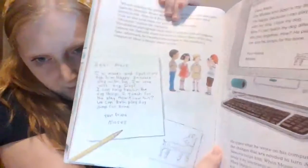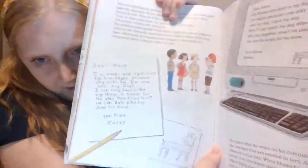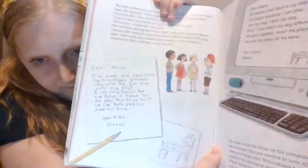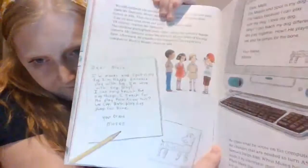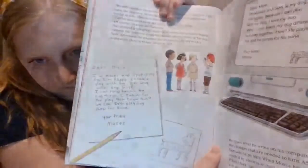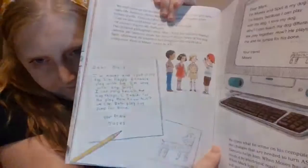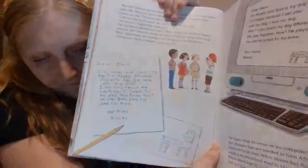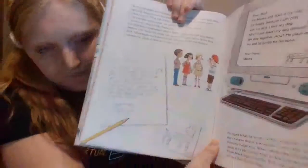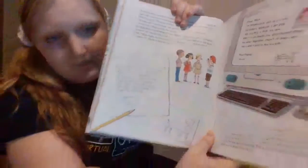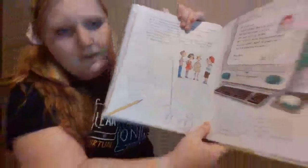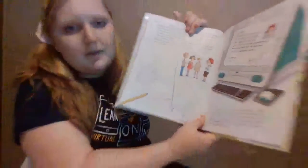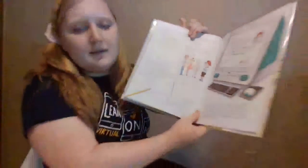Spot.